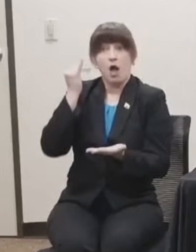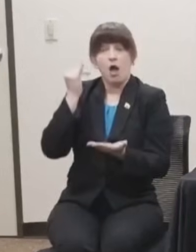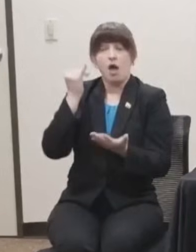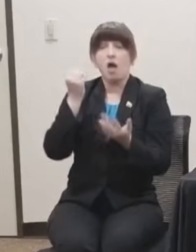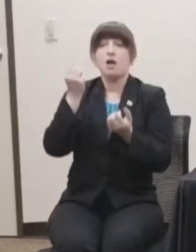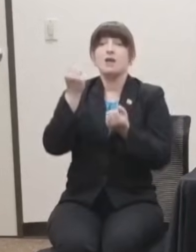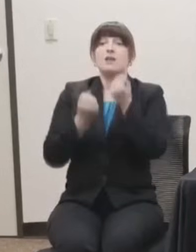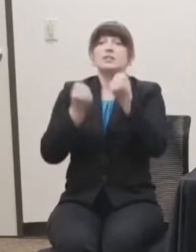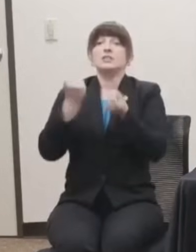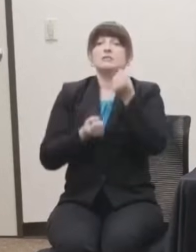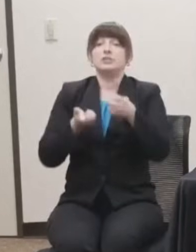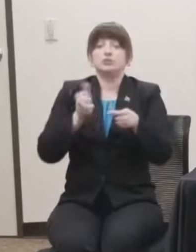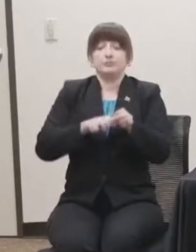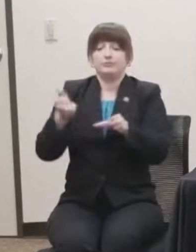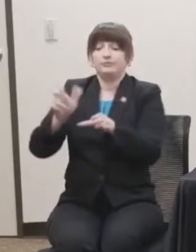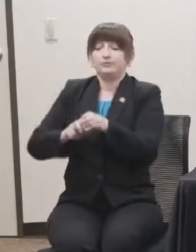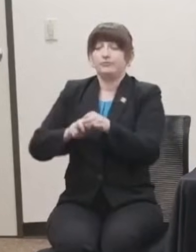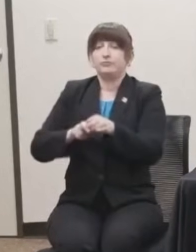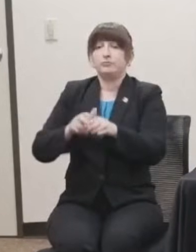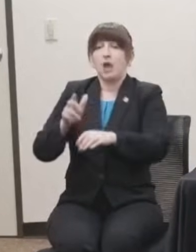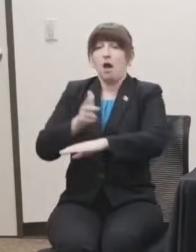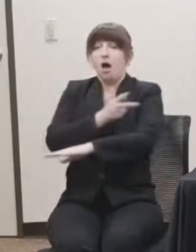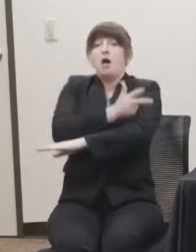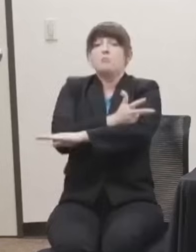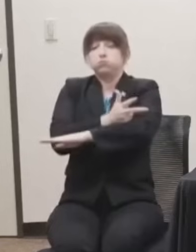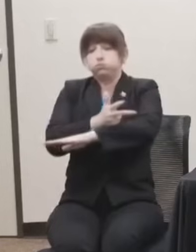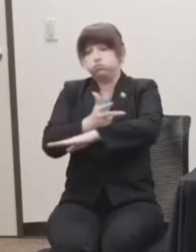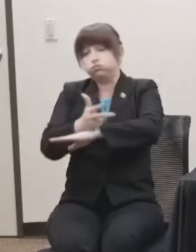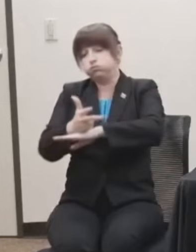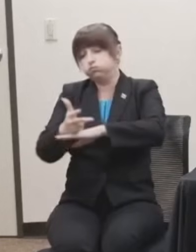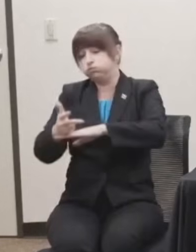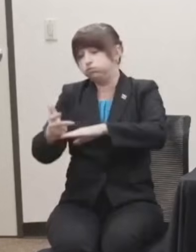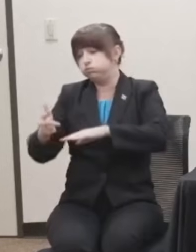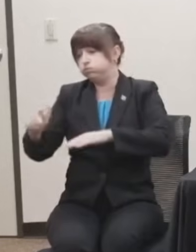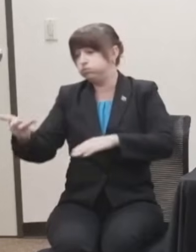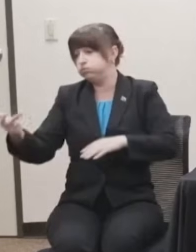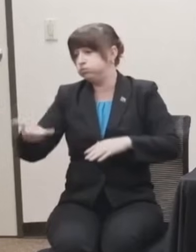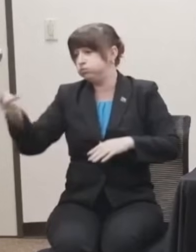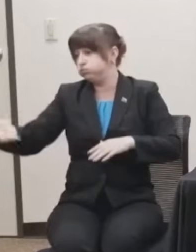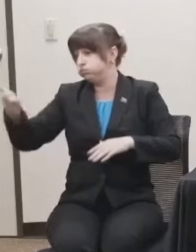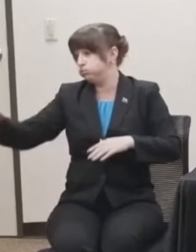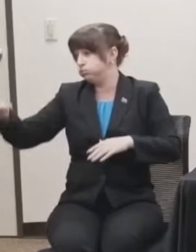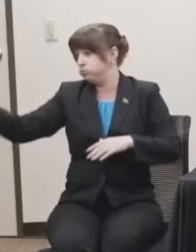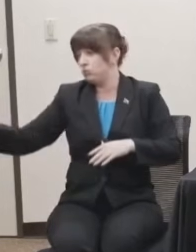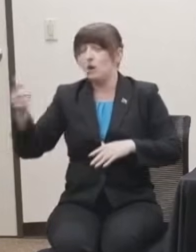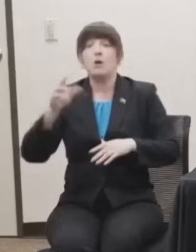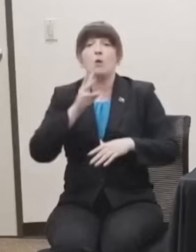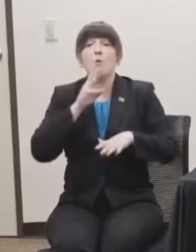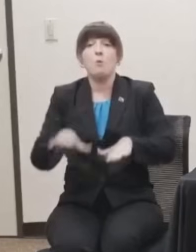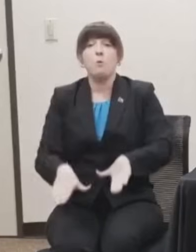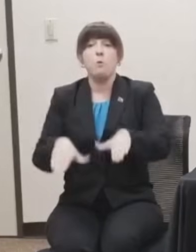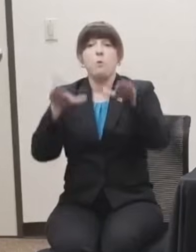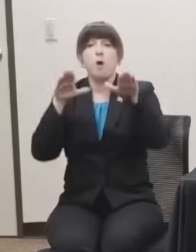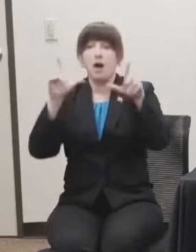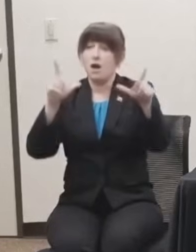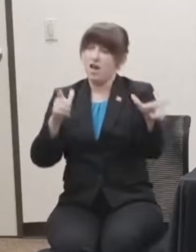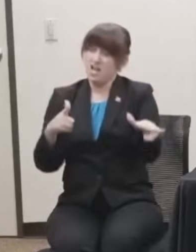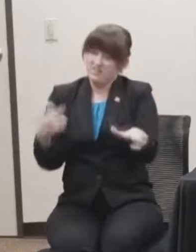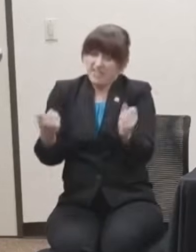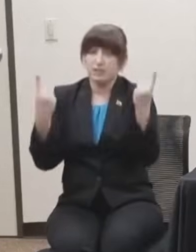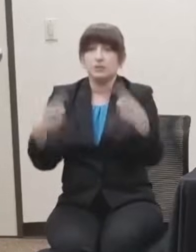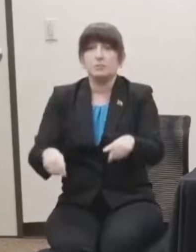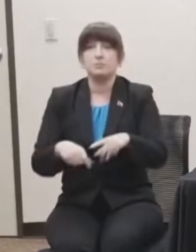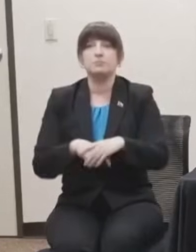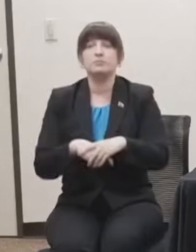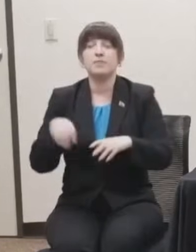similar crossing type situations. Know that rising water on roads can occur very rapidly. You may think that you can drive through